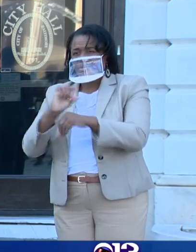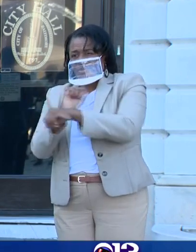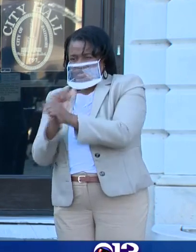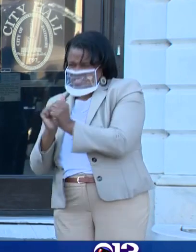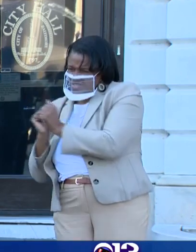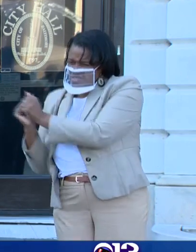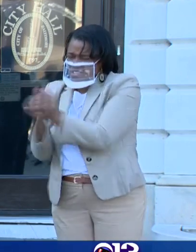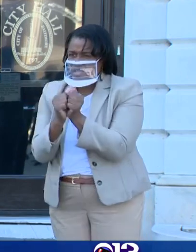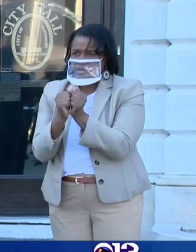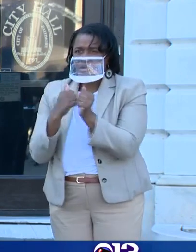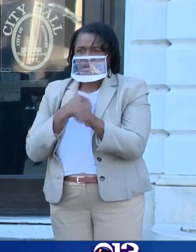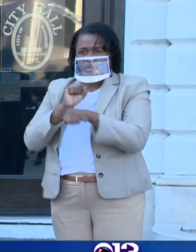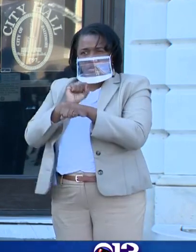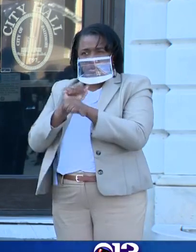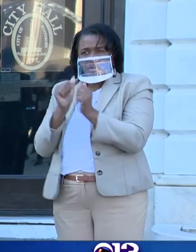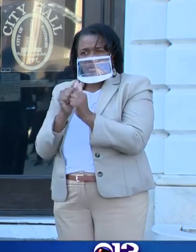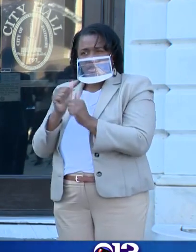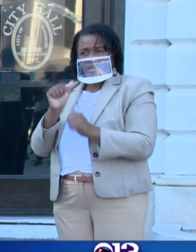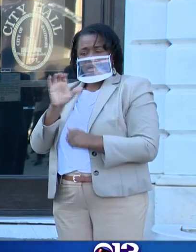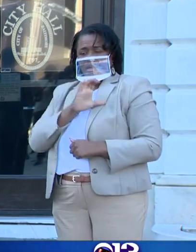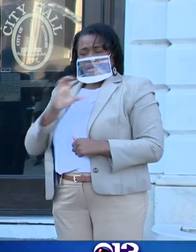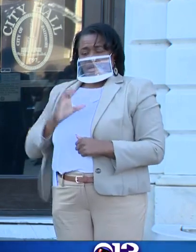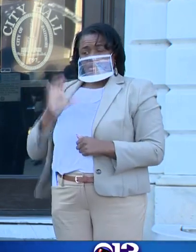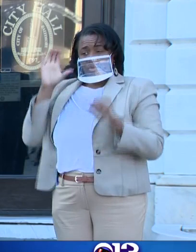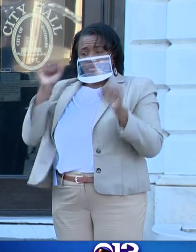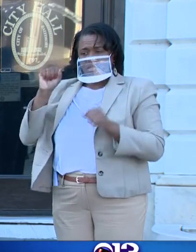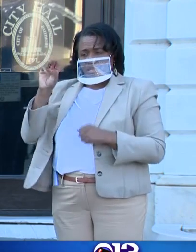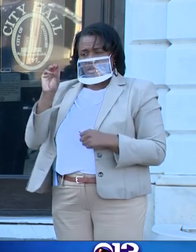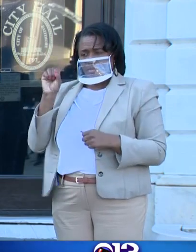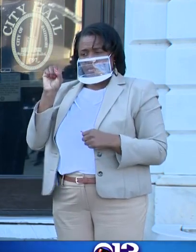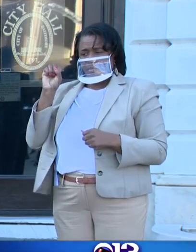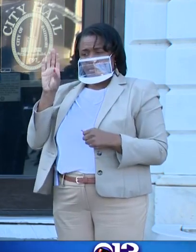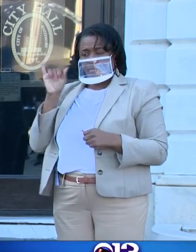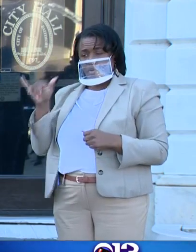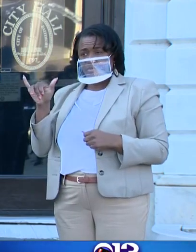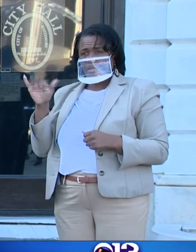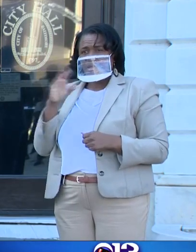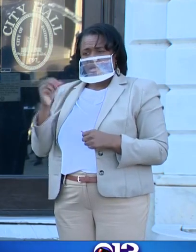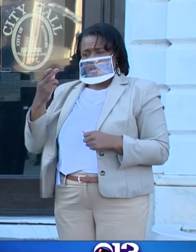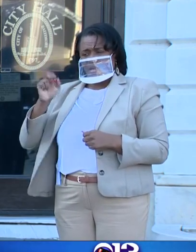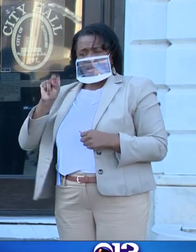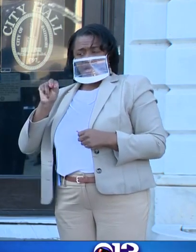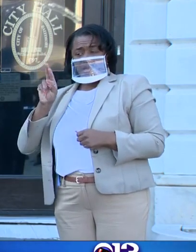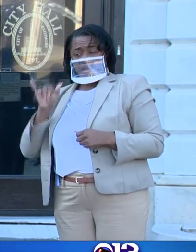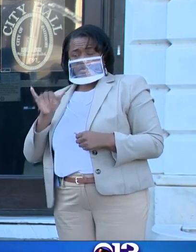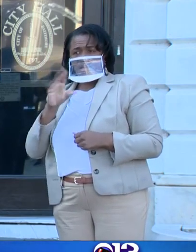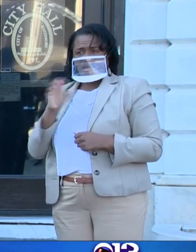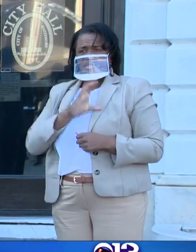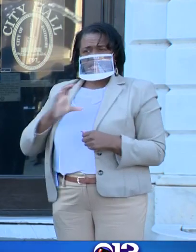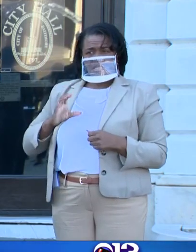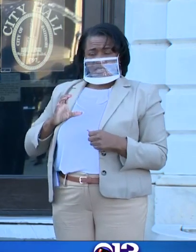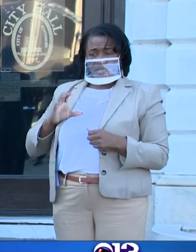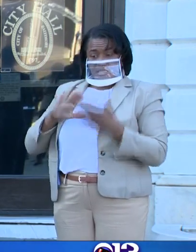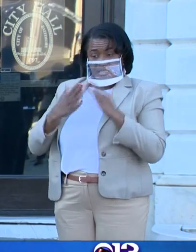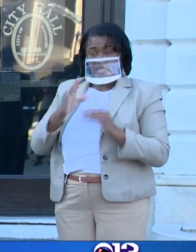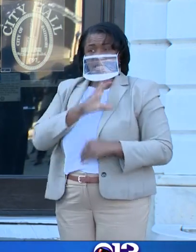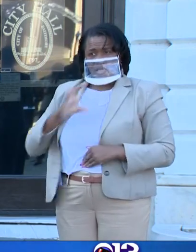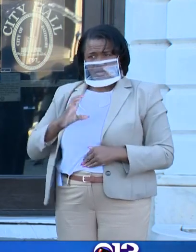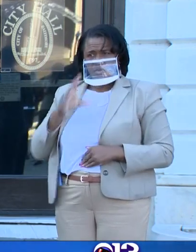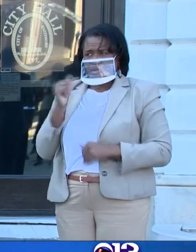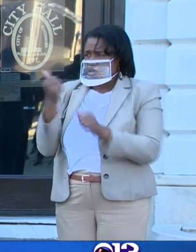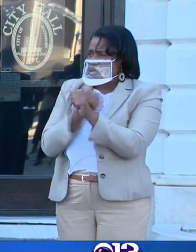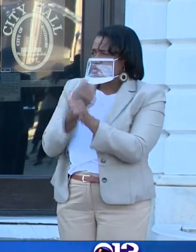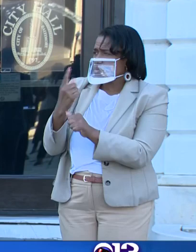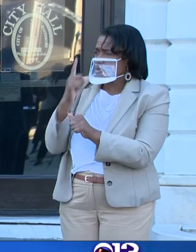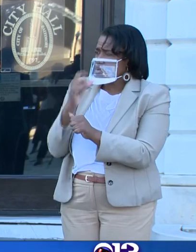committed to working with Council President Mosby, Comptroller Henry, the City Council, and everyone who believes Baltimore